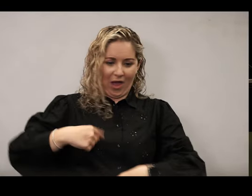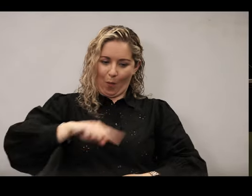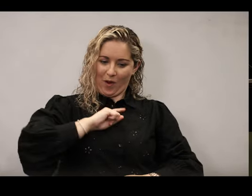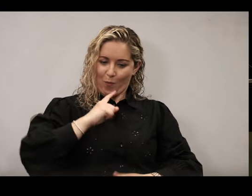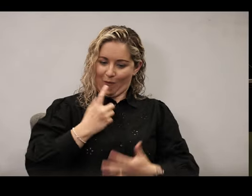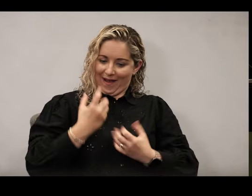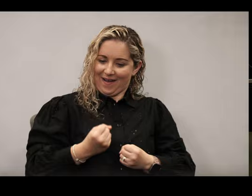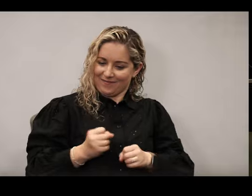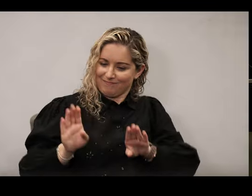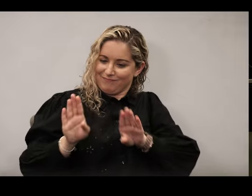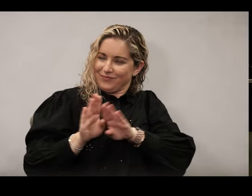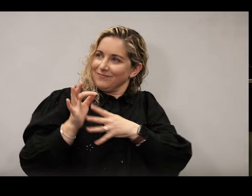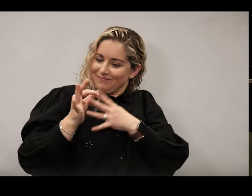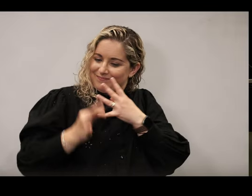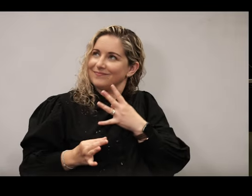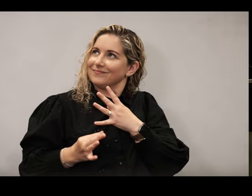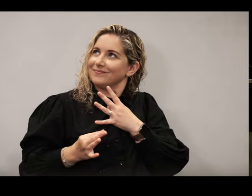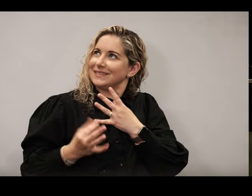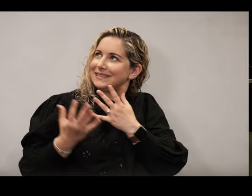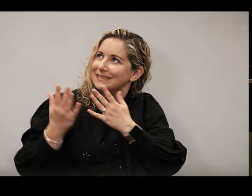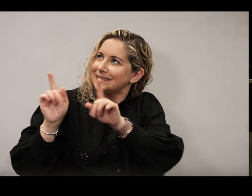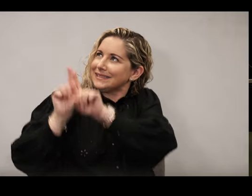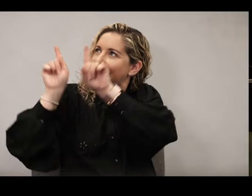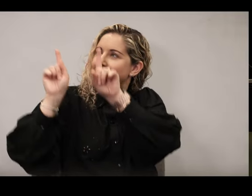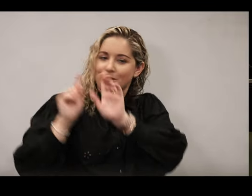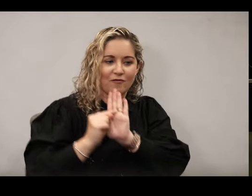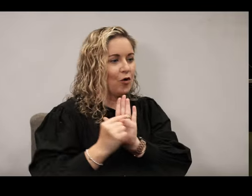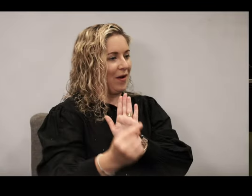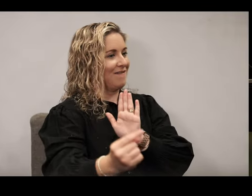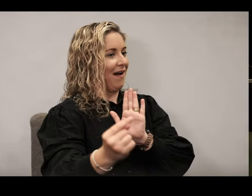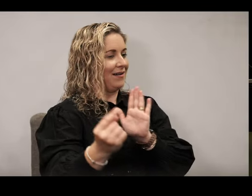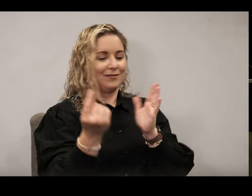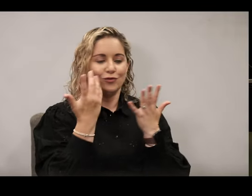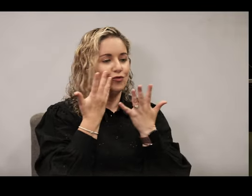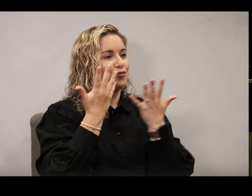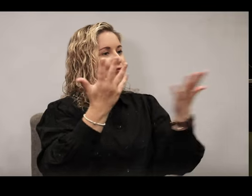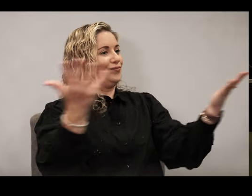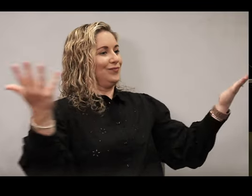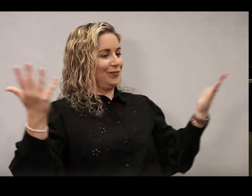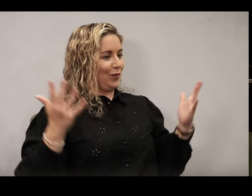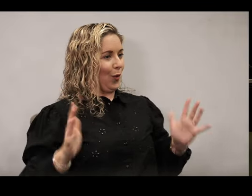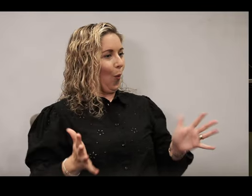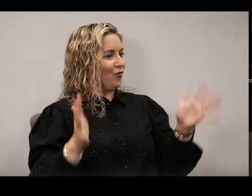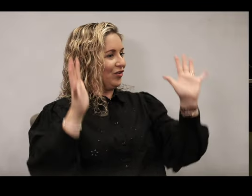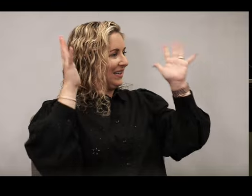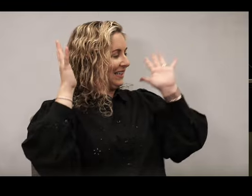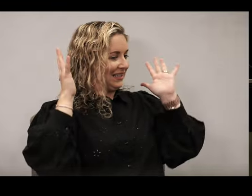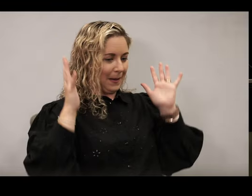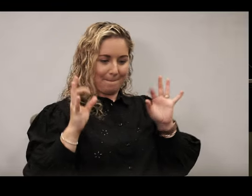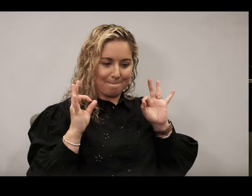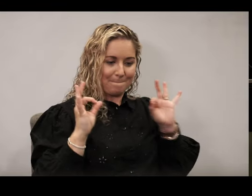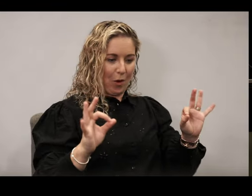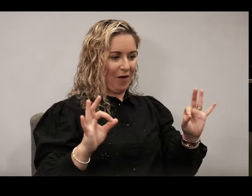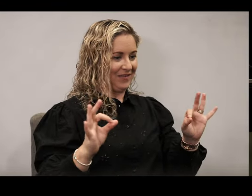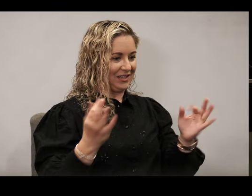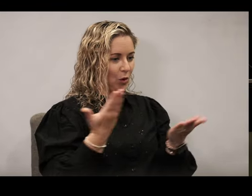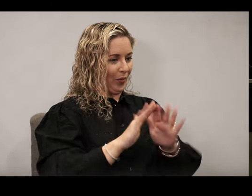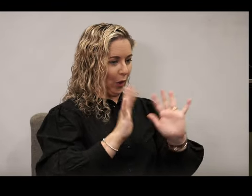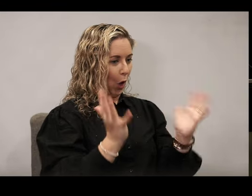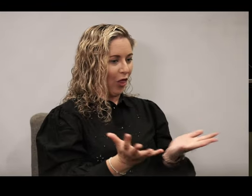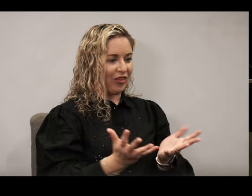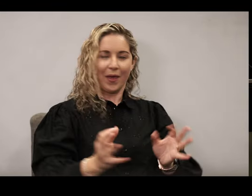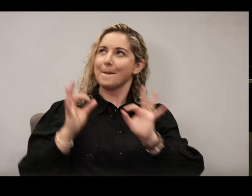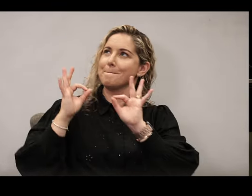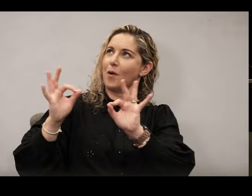forever, perfect image bearers, made perfect as those who live in perfect loving obedience to God, perfect